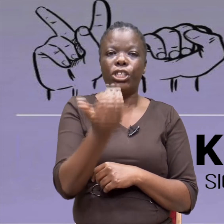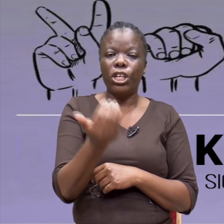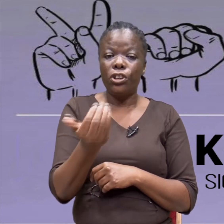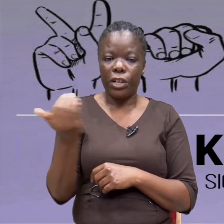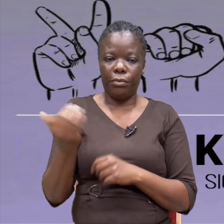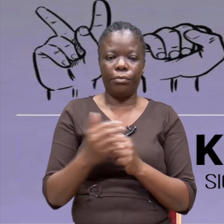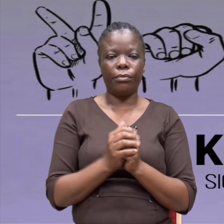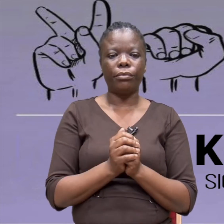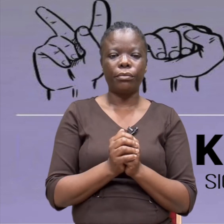children.